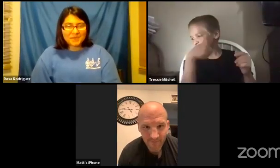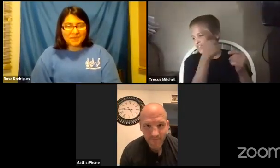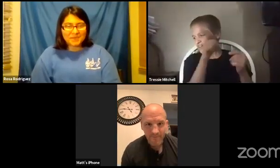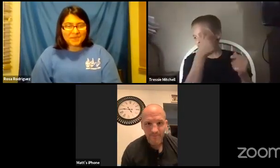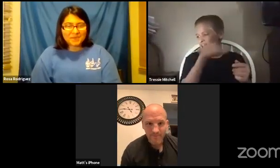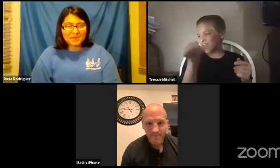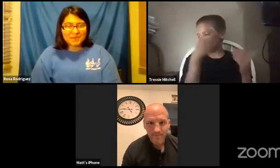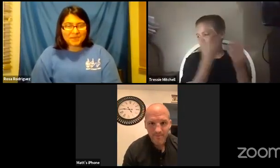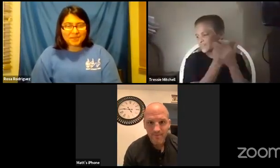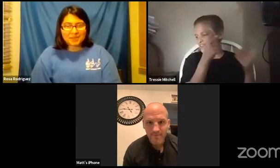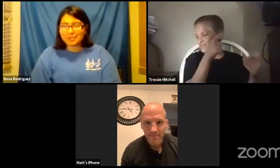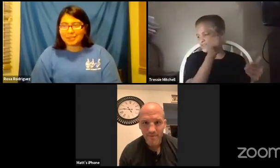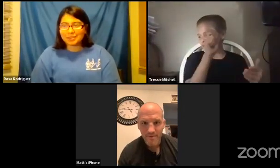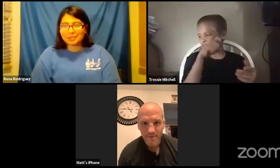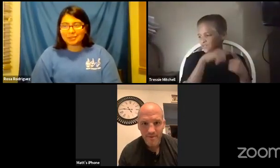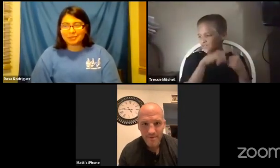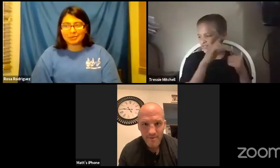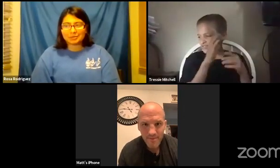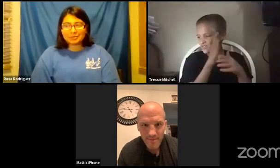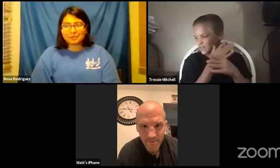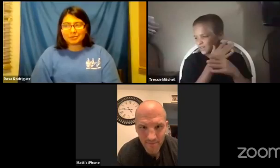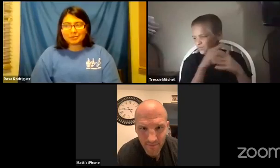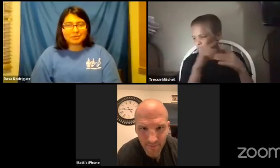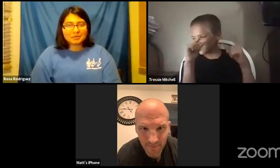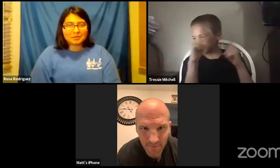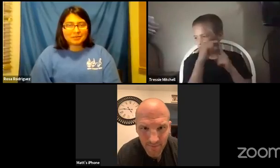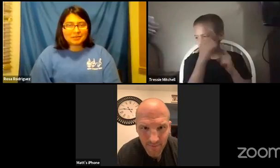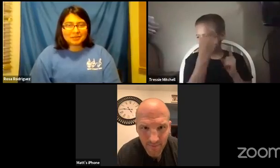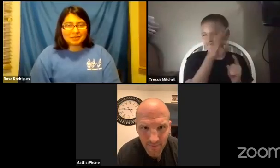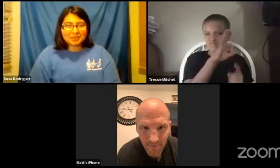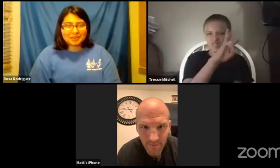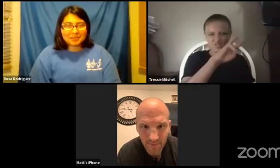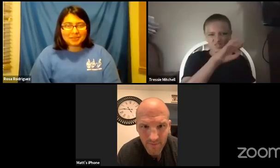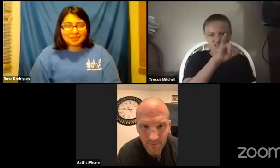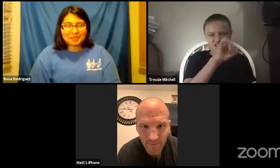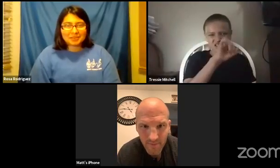All right. Next question.